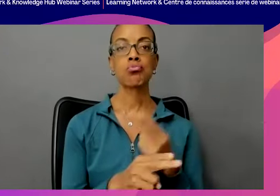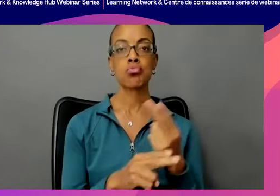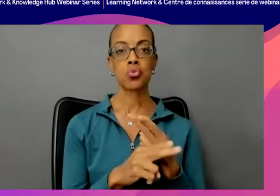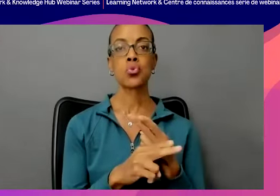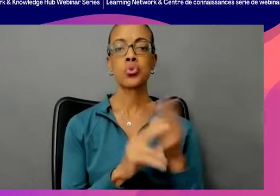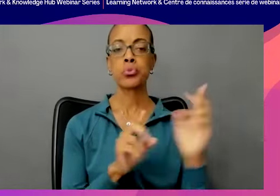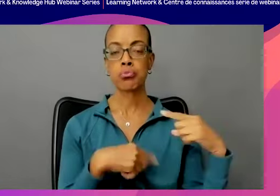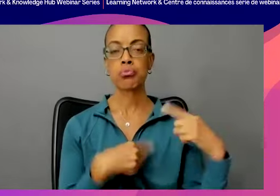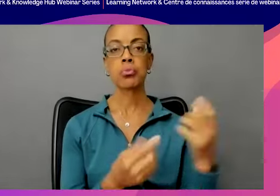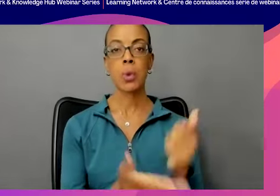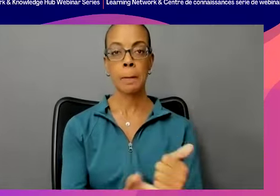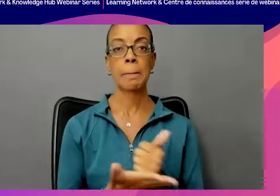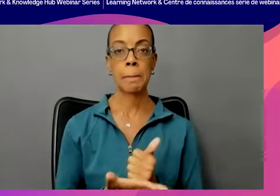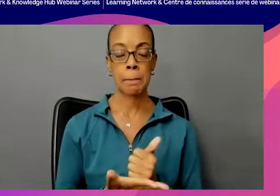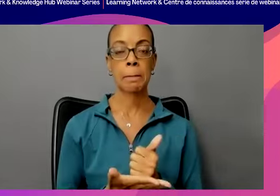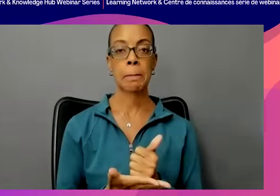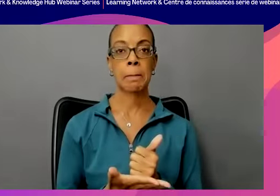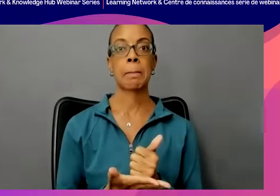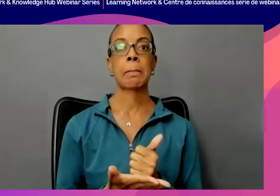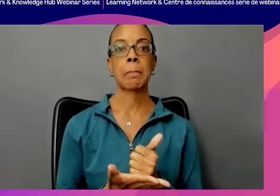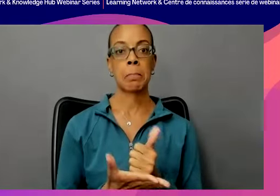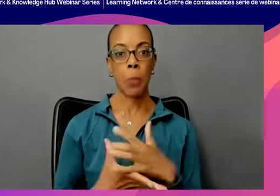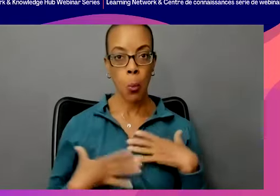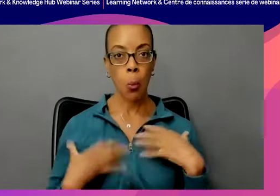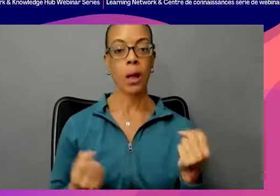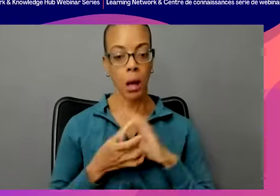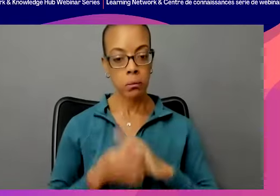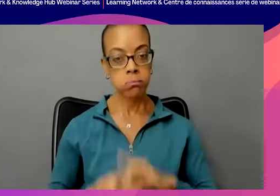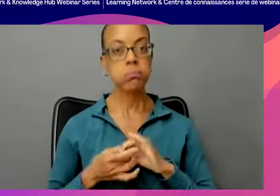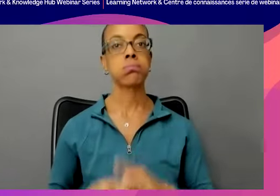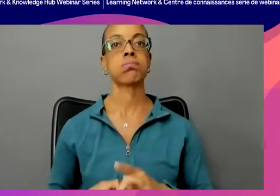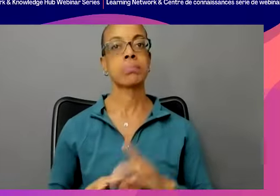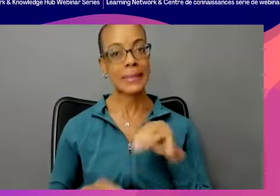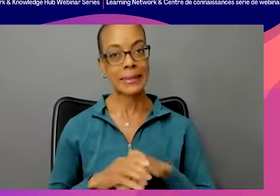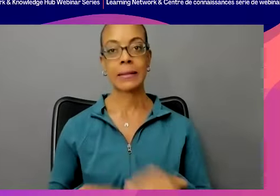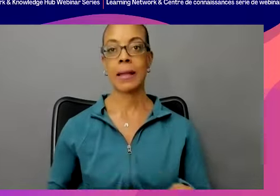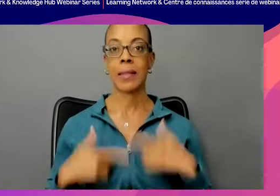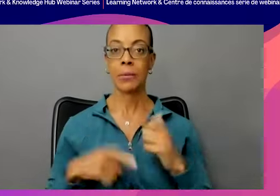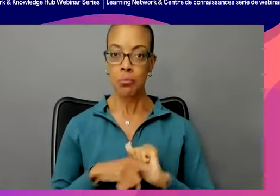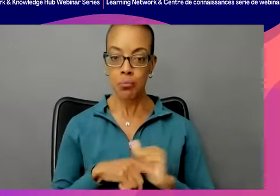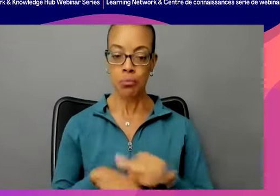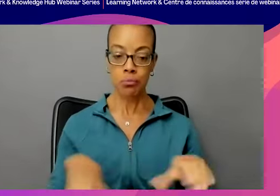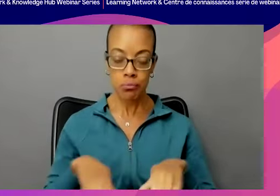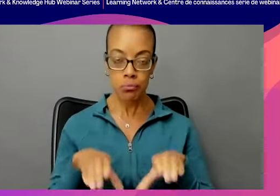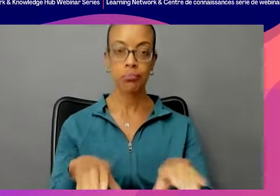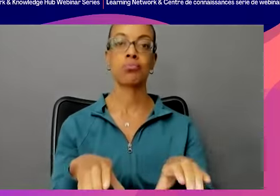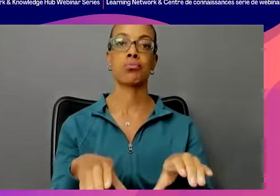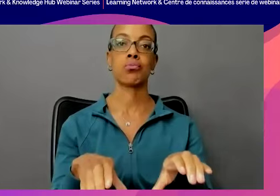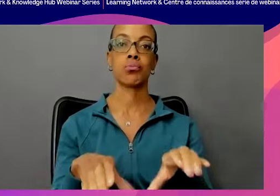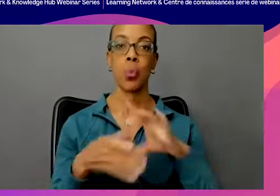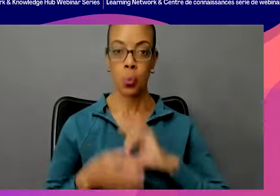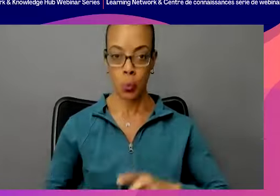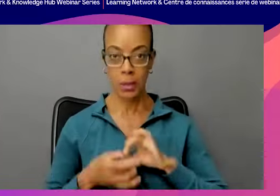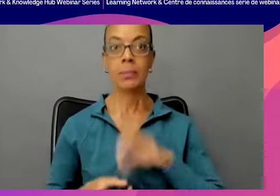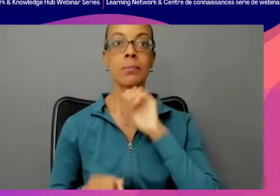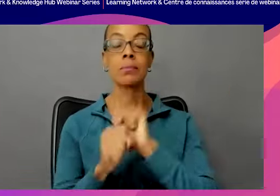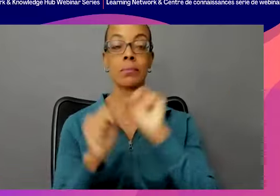us get wellness in our lives, to be able to practice wellness. It's an actual visual that we